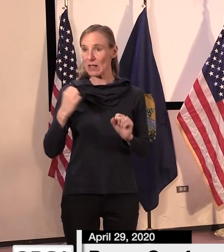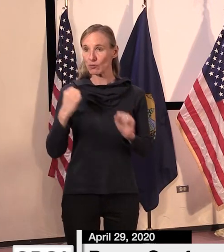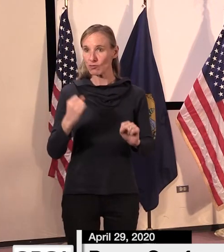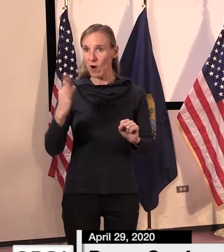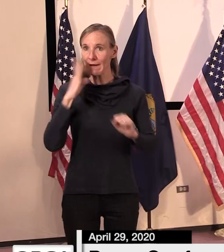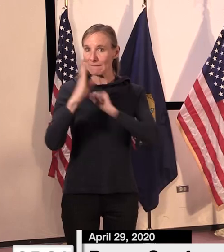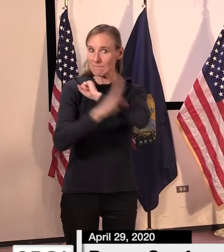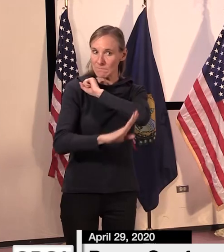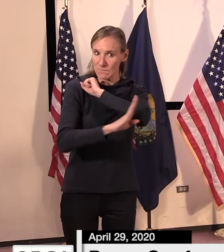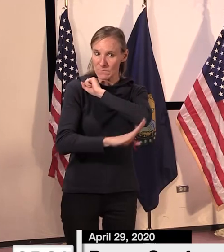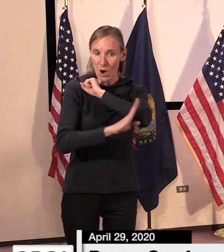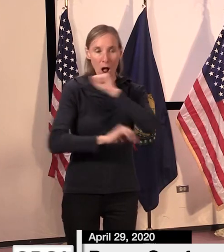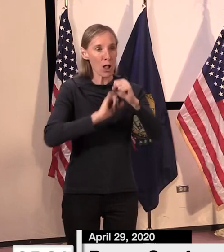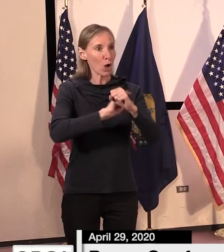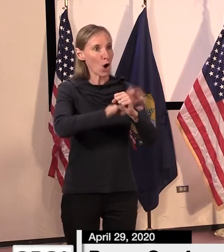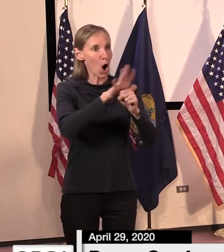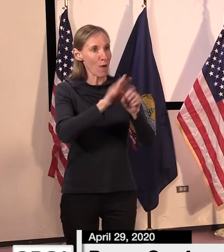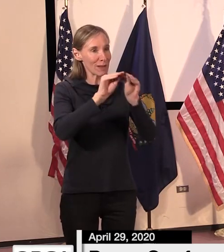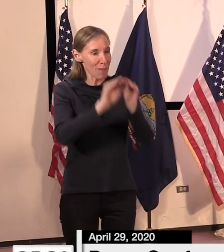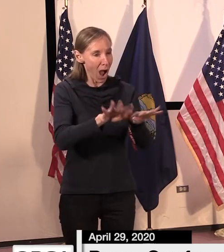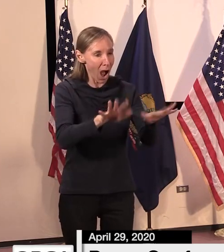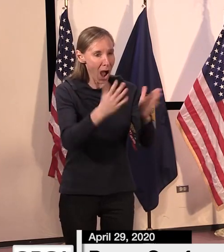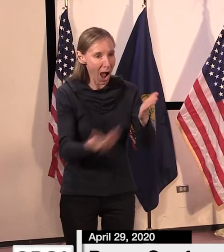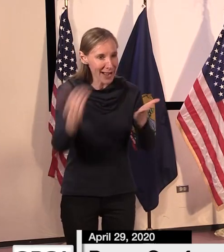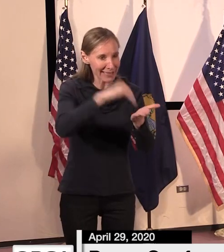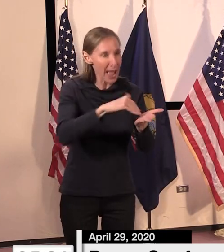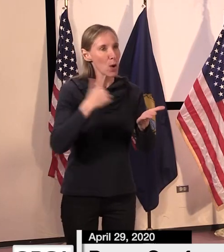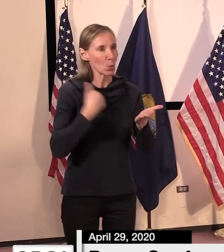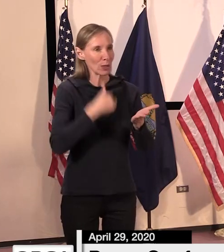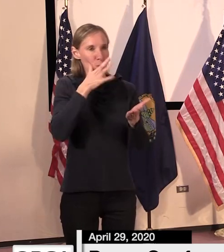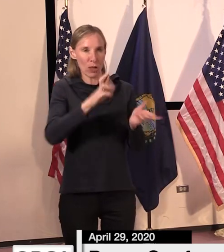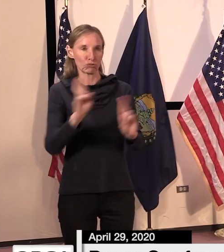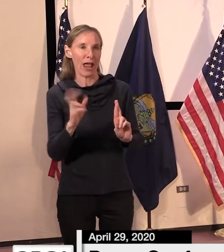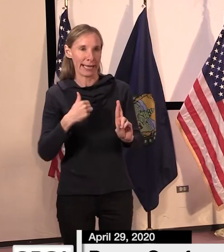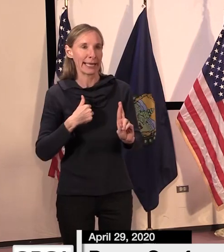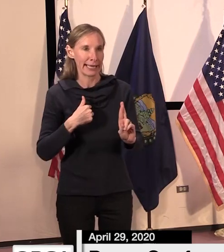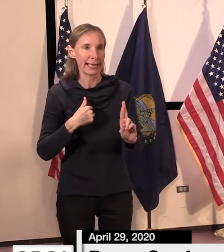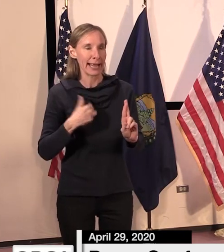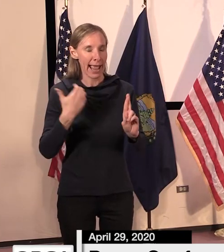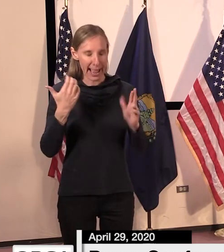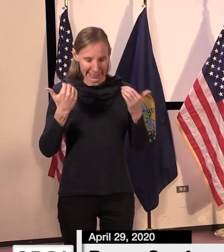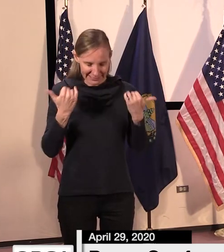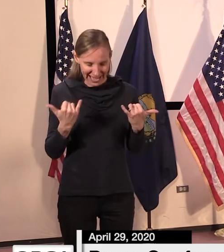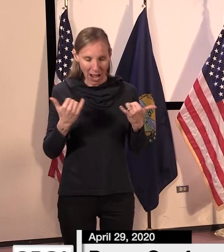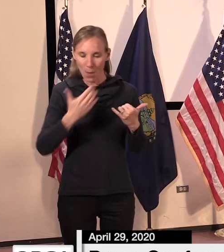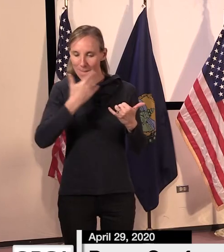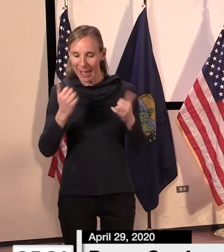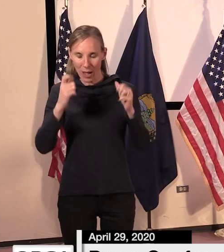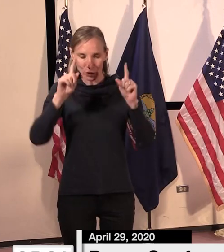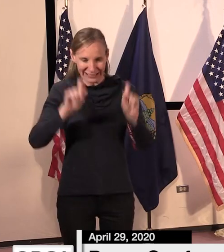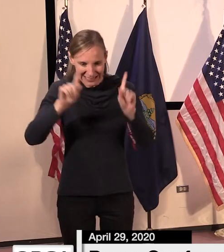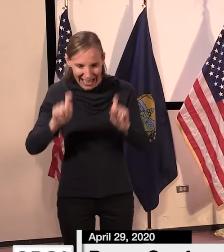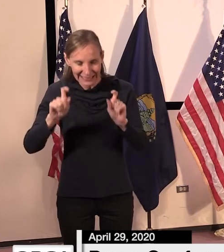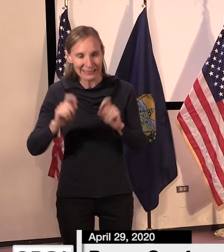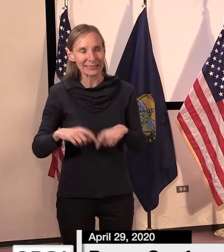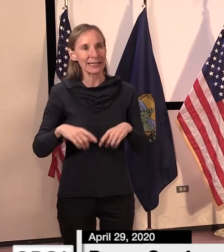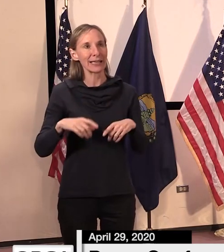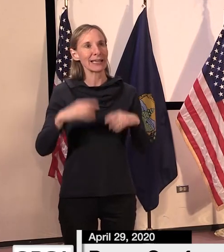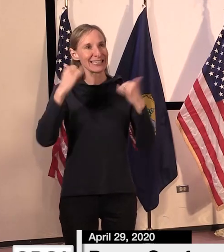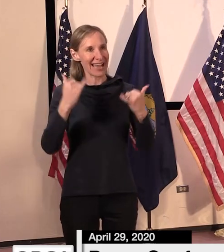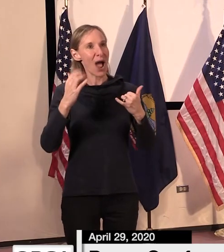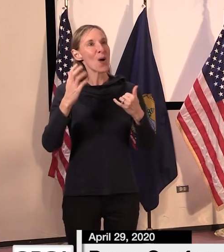than we were before. There's so many advances in testing and antibodies and so forth that are coming about each and every